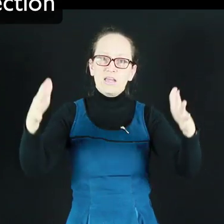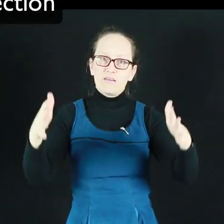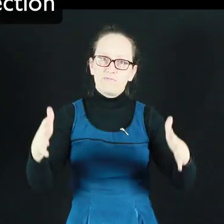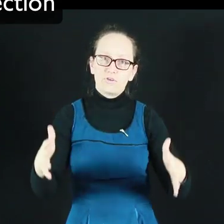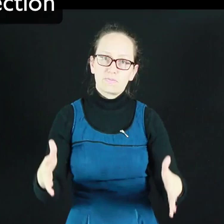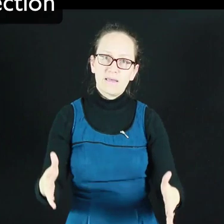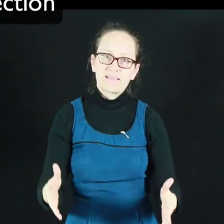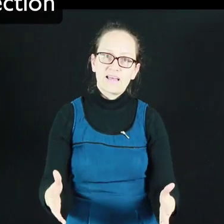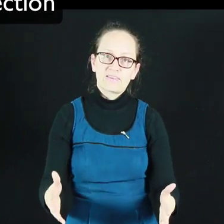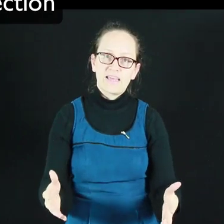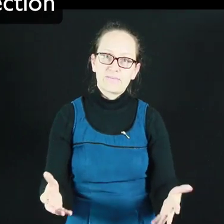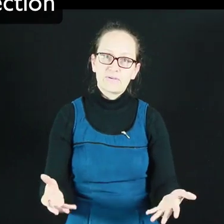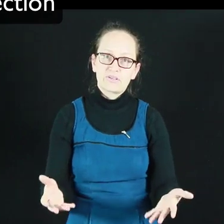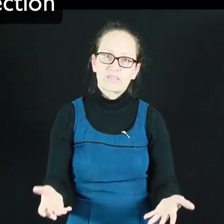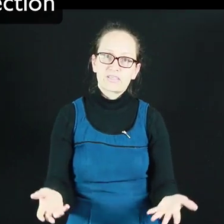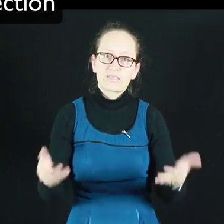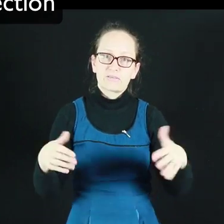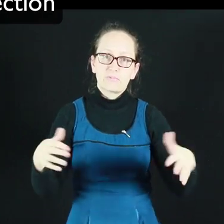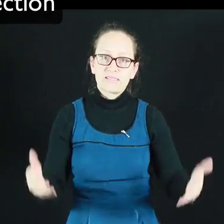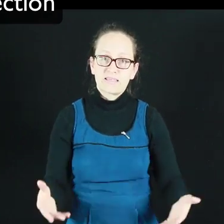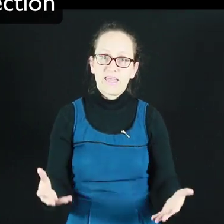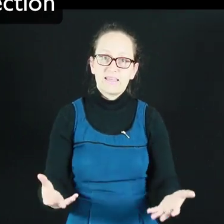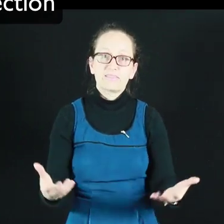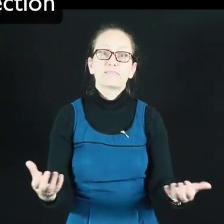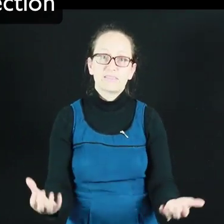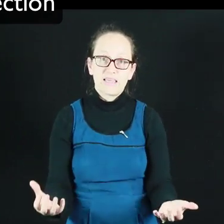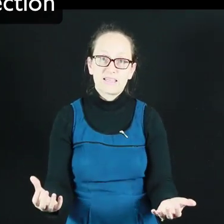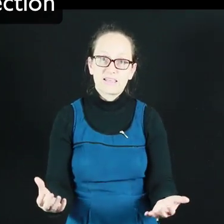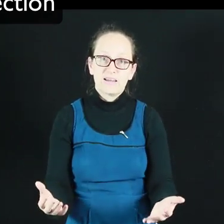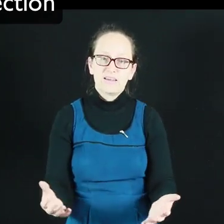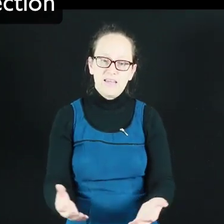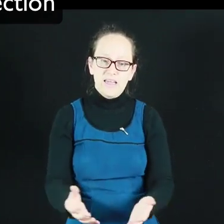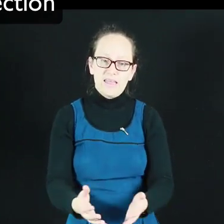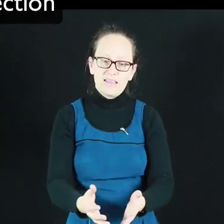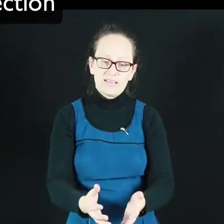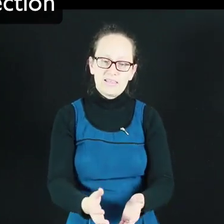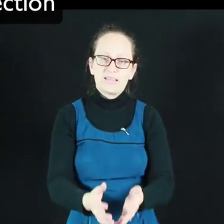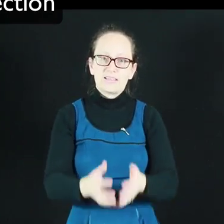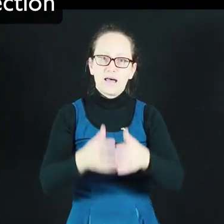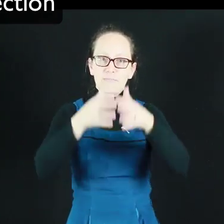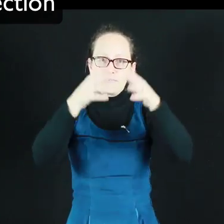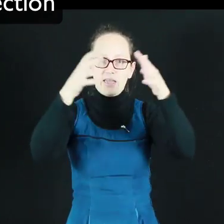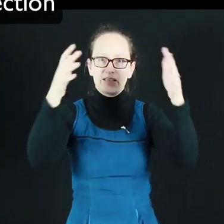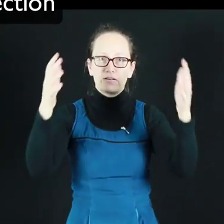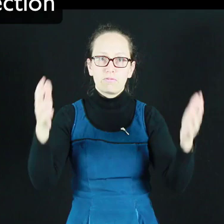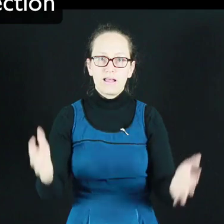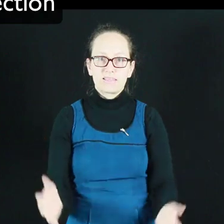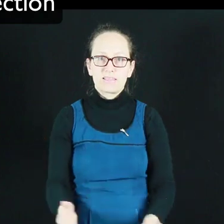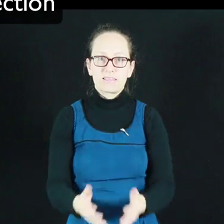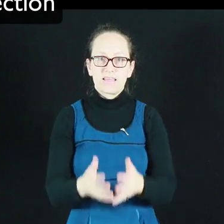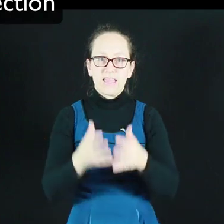and falls back down again because it's once again denser. And then it's heated up and it rises again.